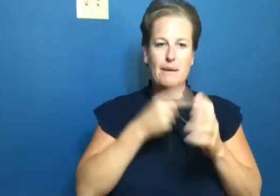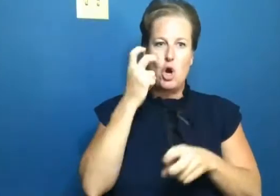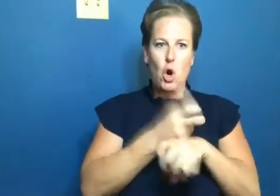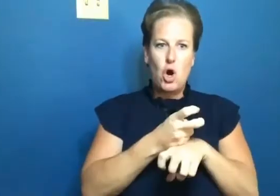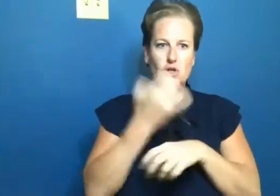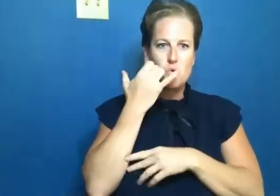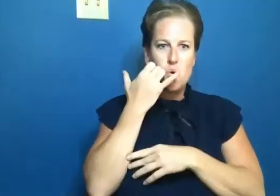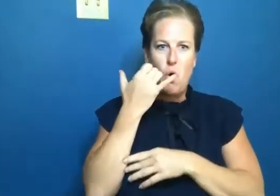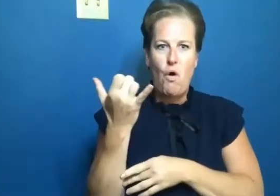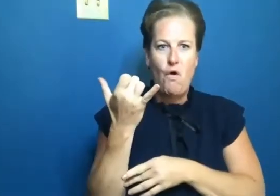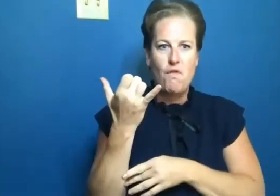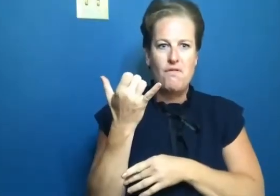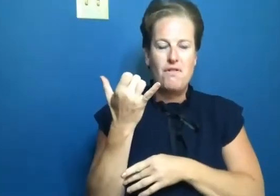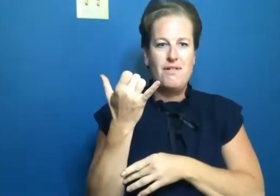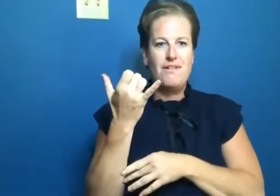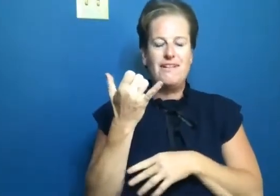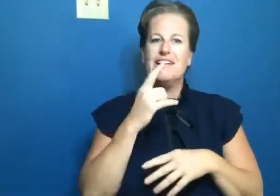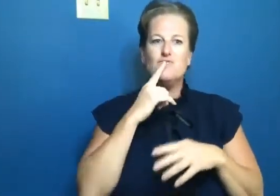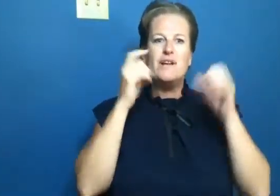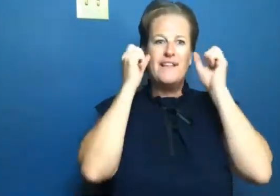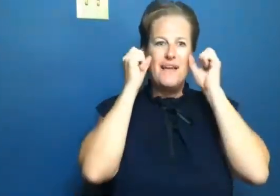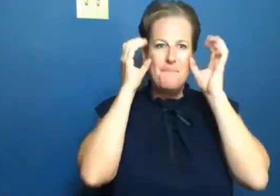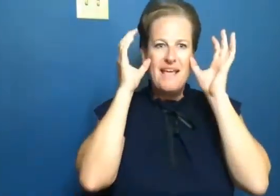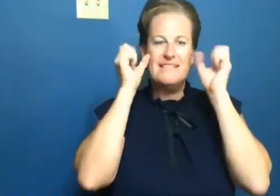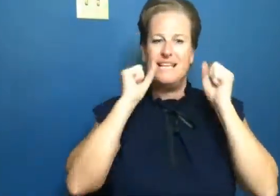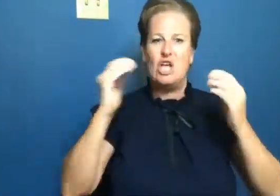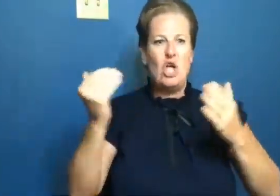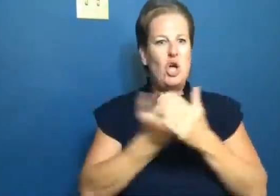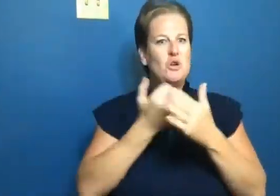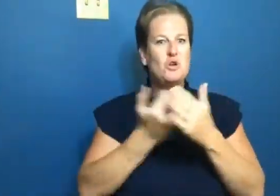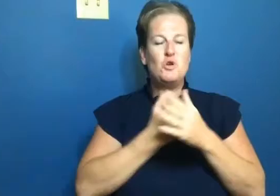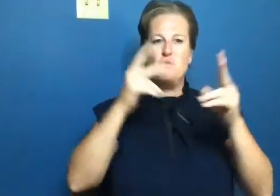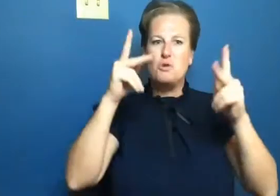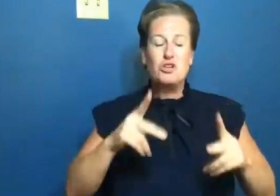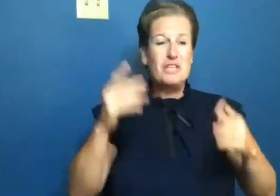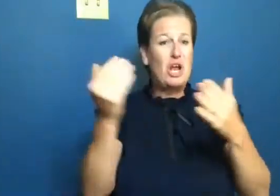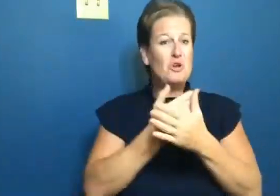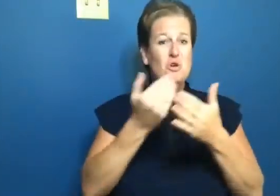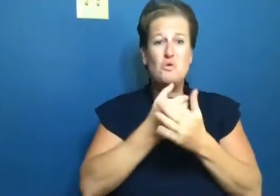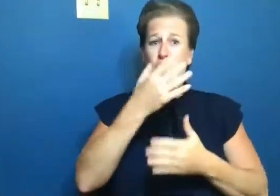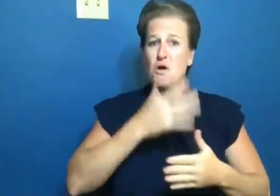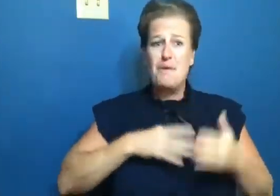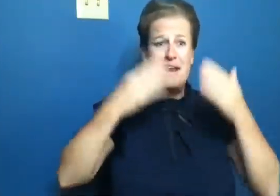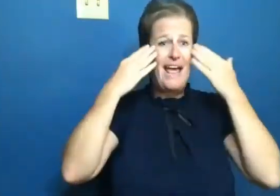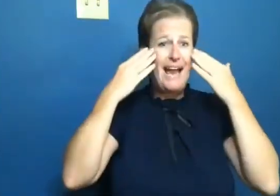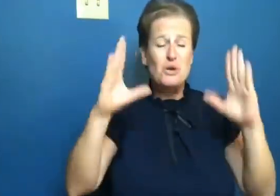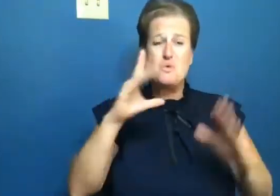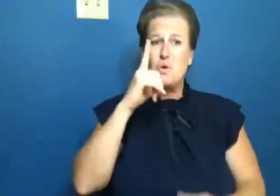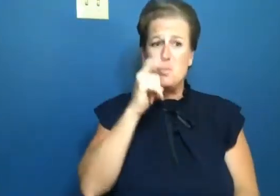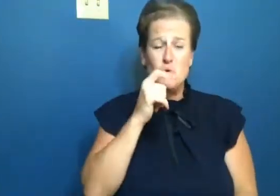to pick it up and call a new person, a new woman that I don't know, but I've met at a meeting, and